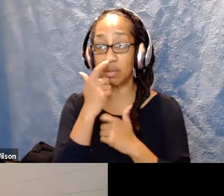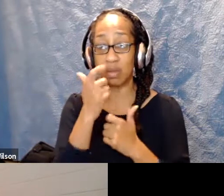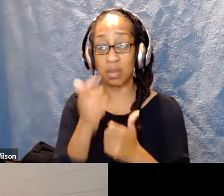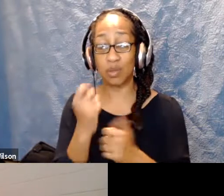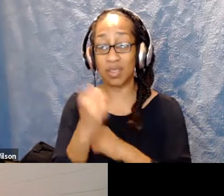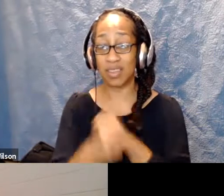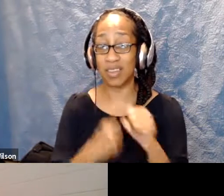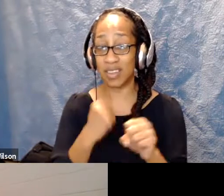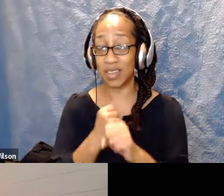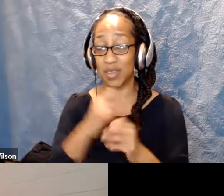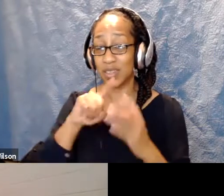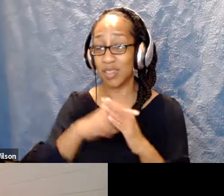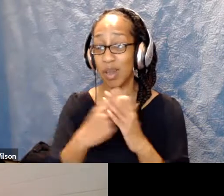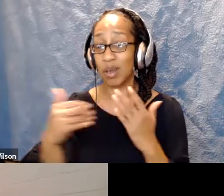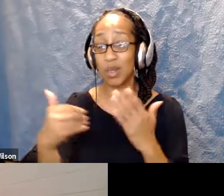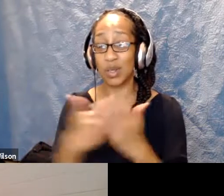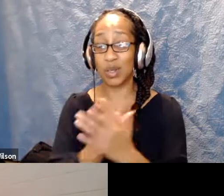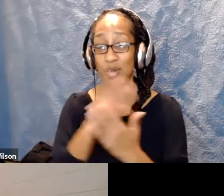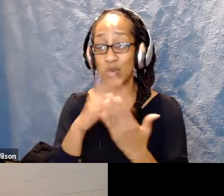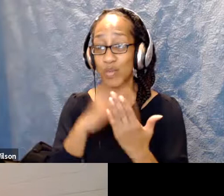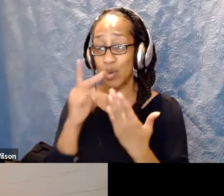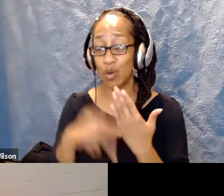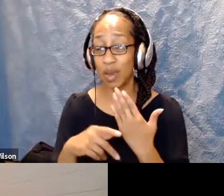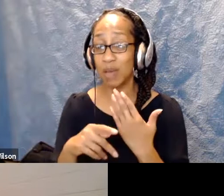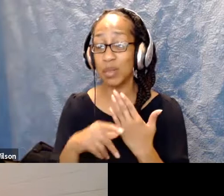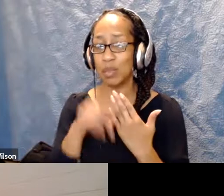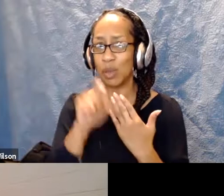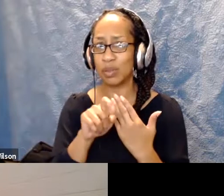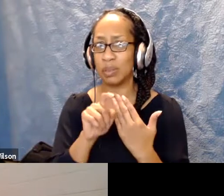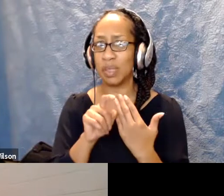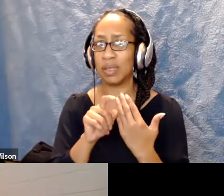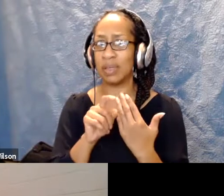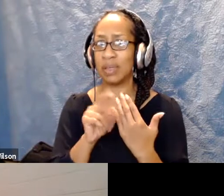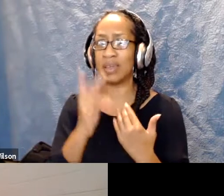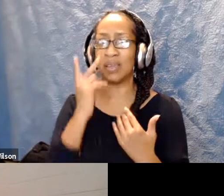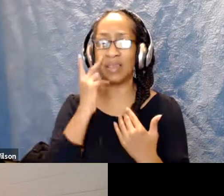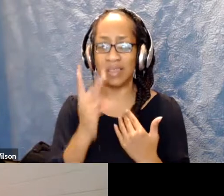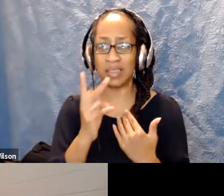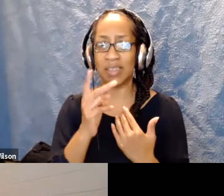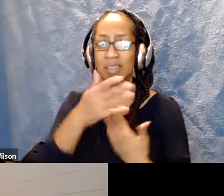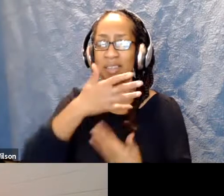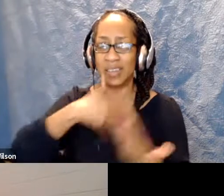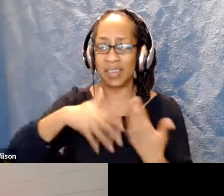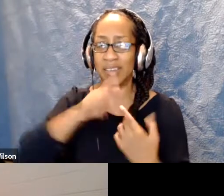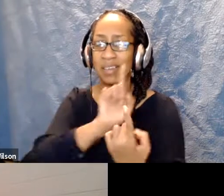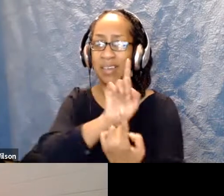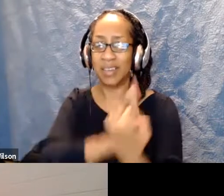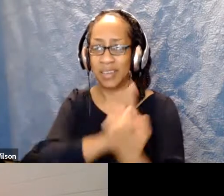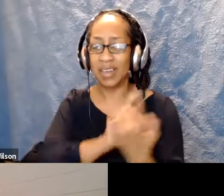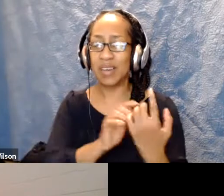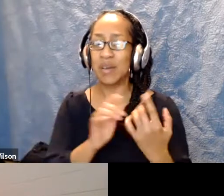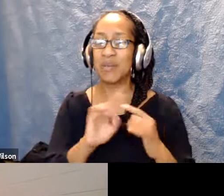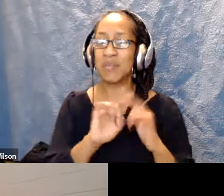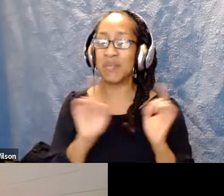a new program that was intended to be in person, but we did we persevered, and in July we